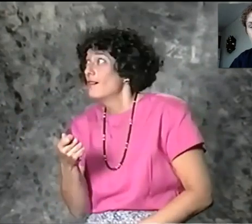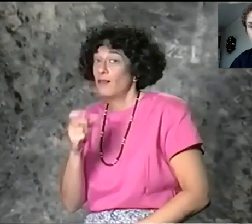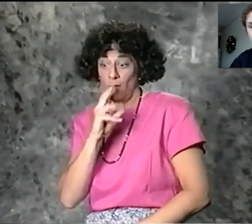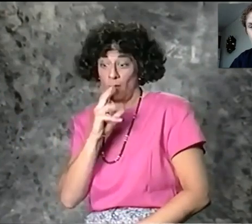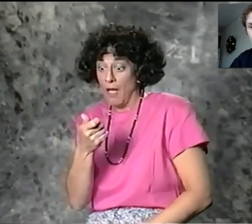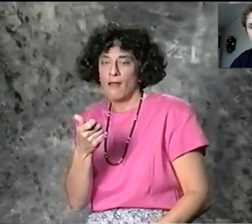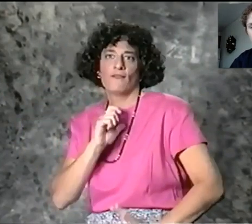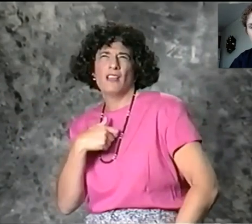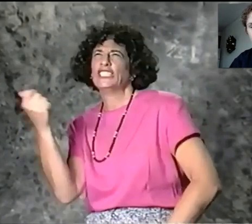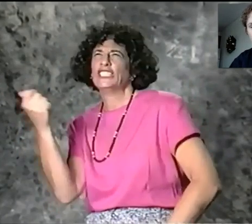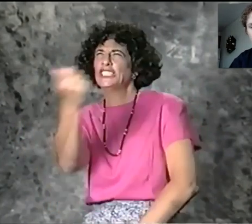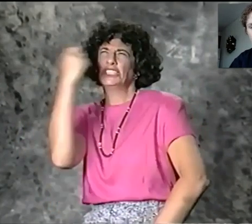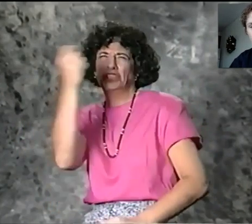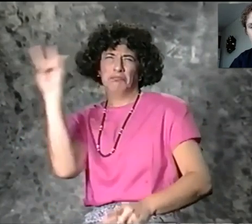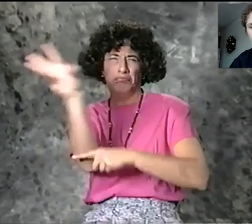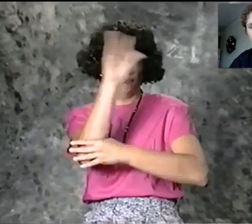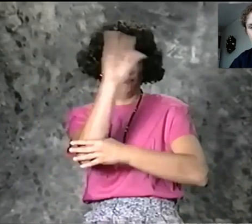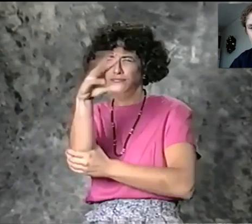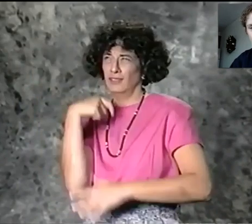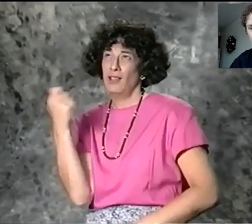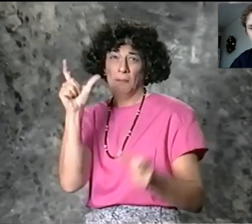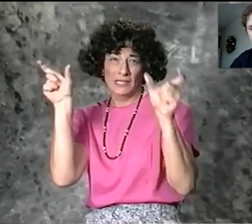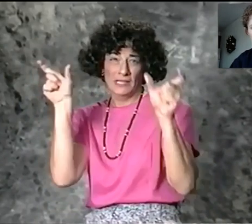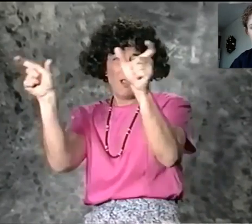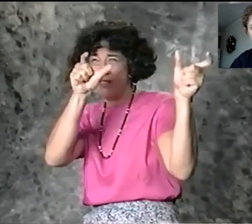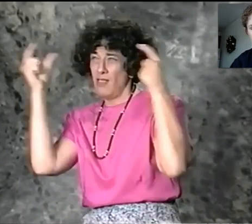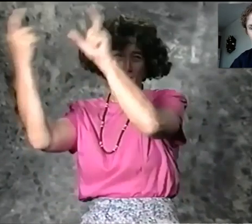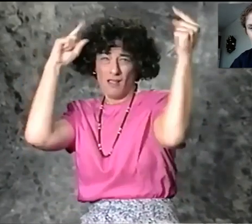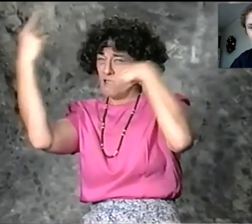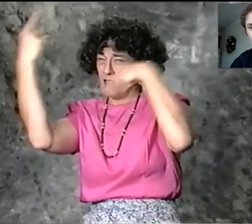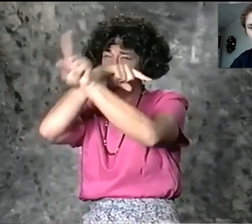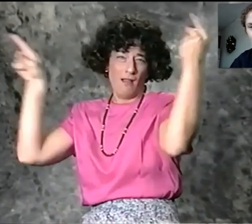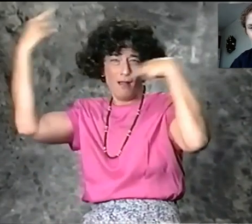the plants, they're swirling around my head, so I use the water hose and try and get them away